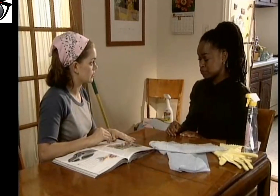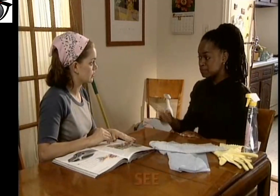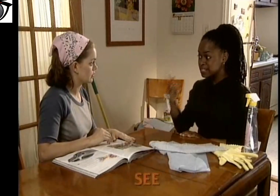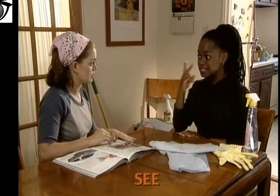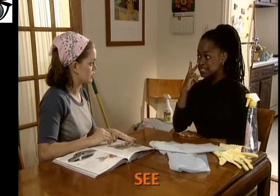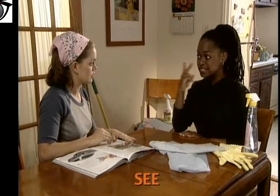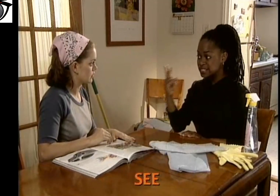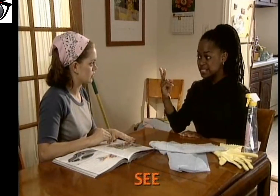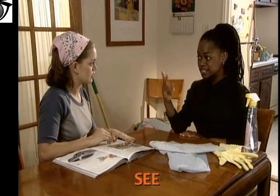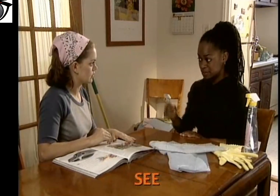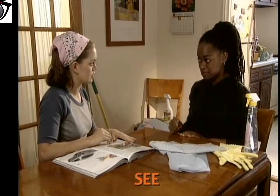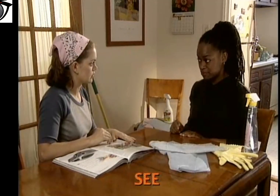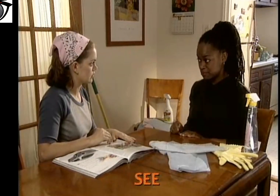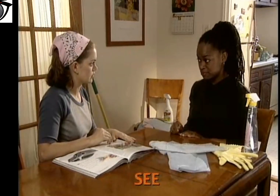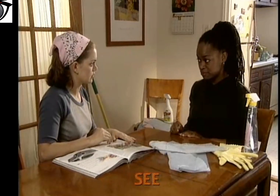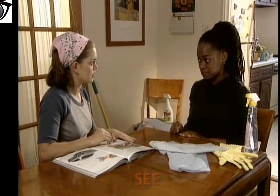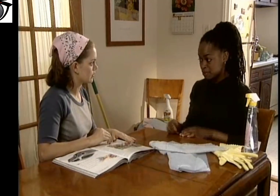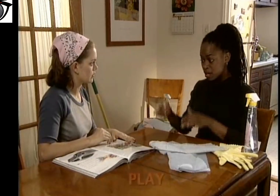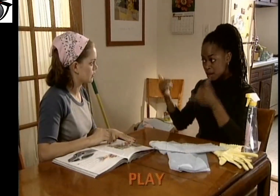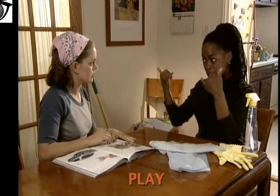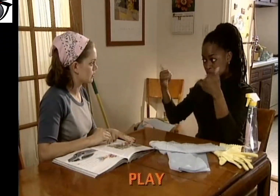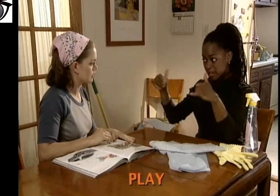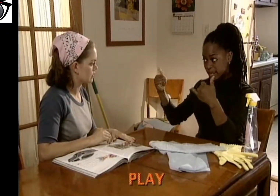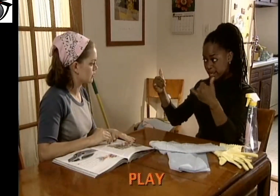Find. See.